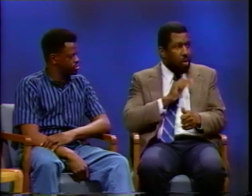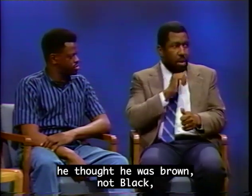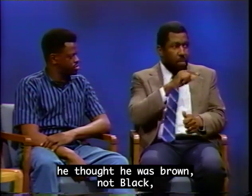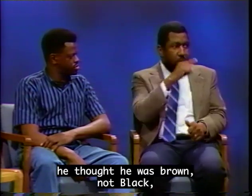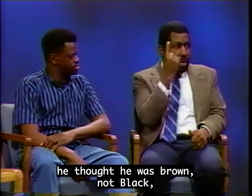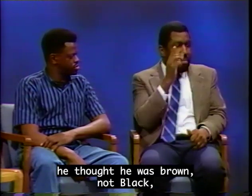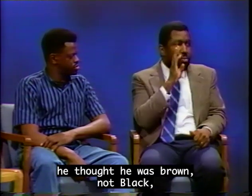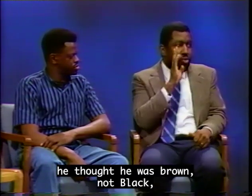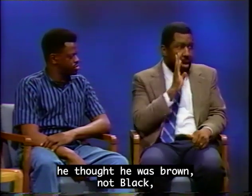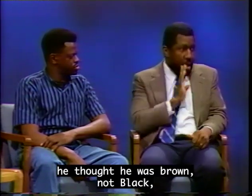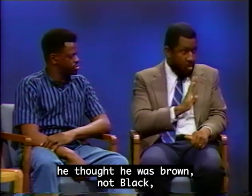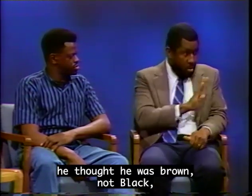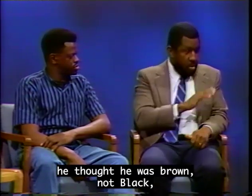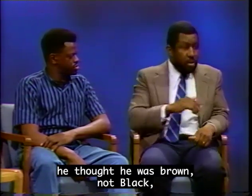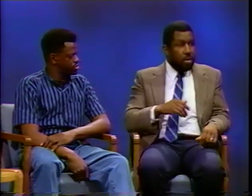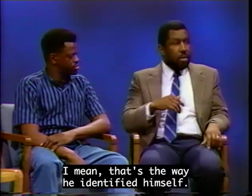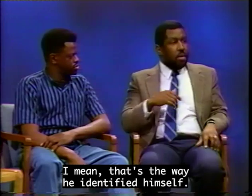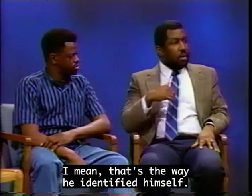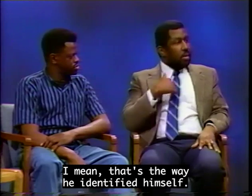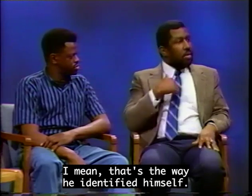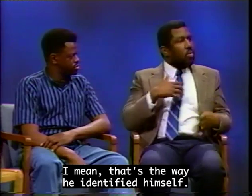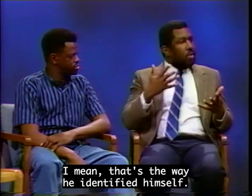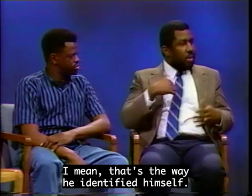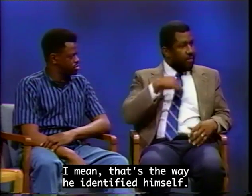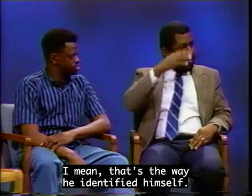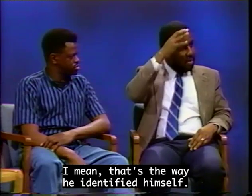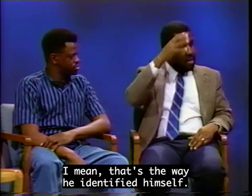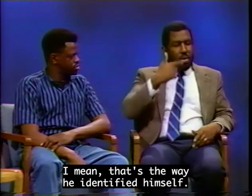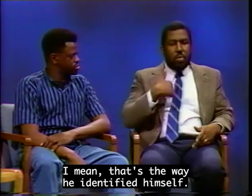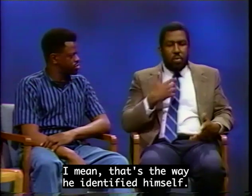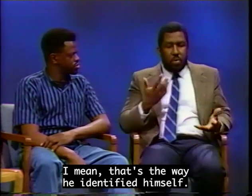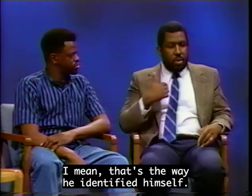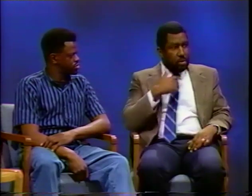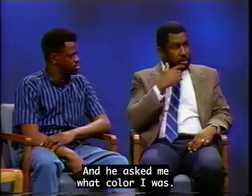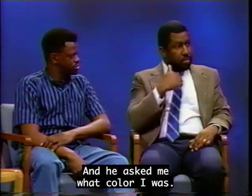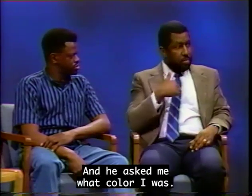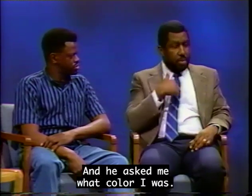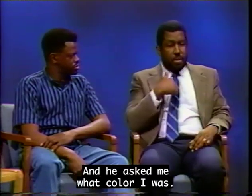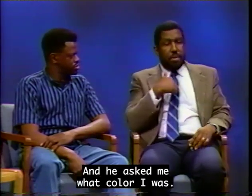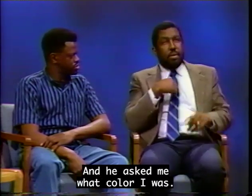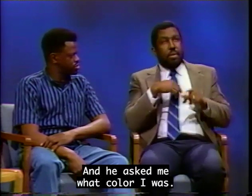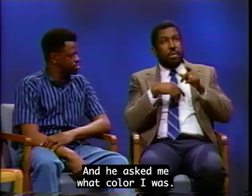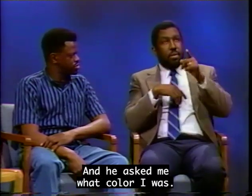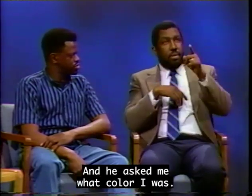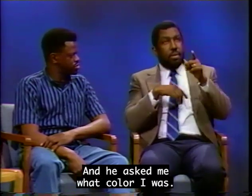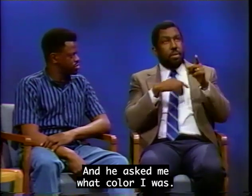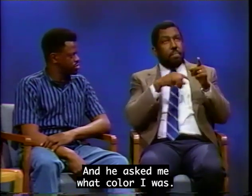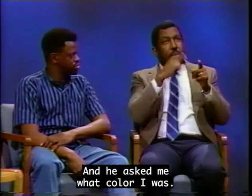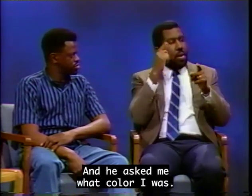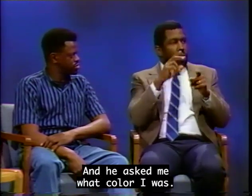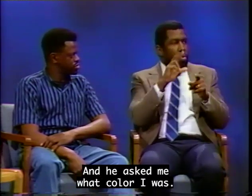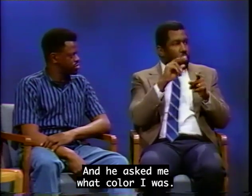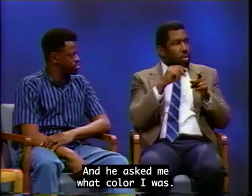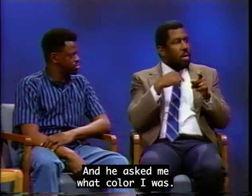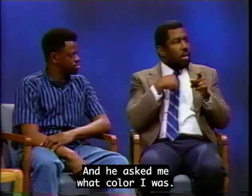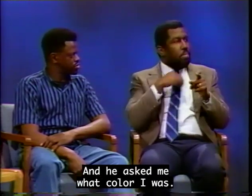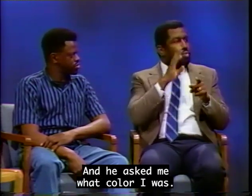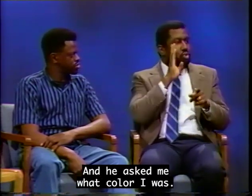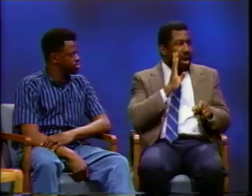he thought he was brown, not black. I mean, that's where he identified himself. And he asked me what color I was. And